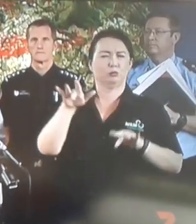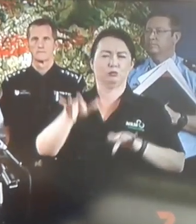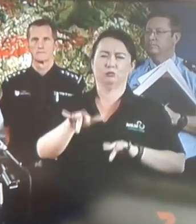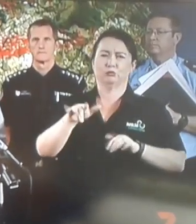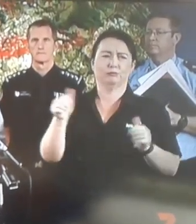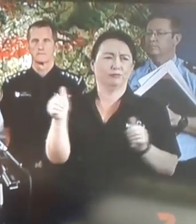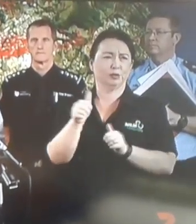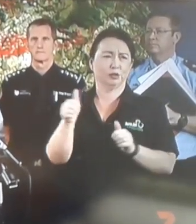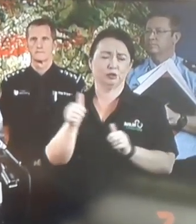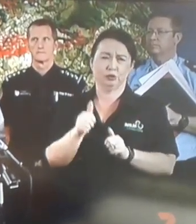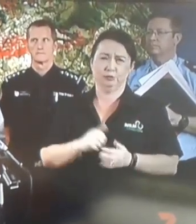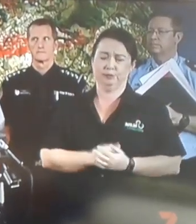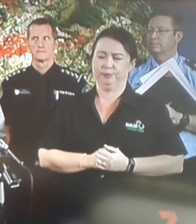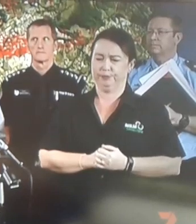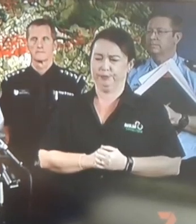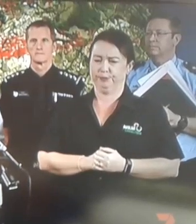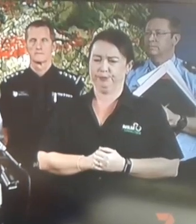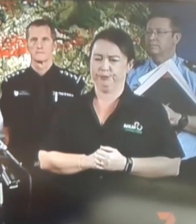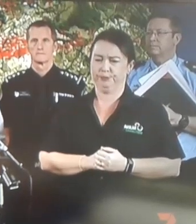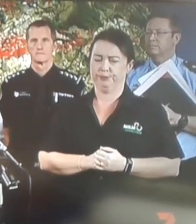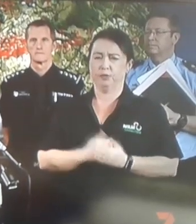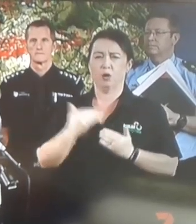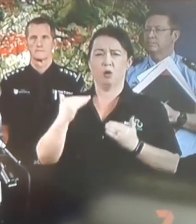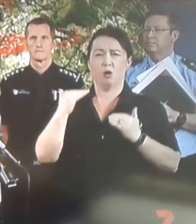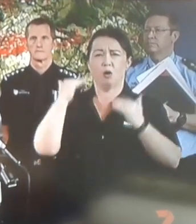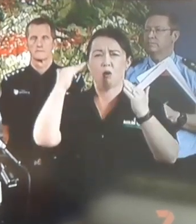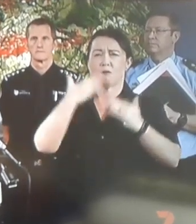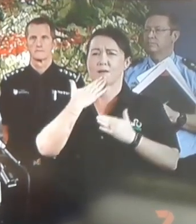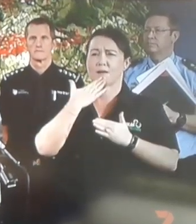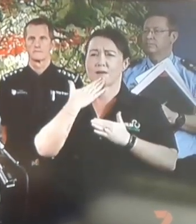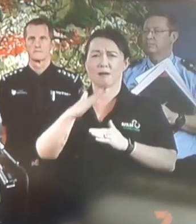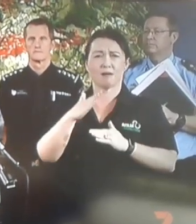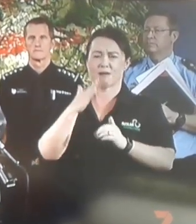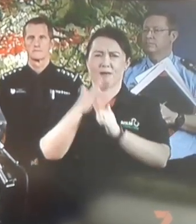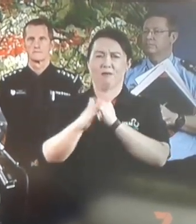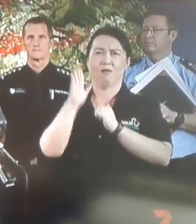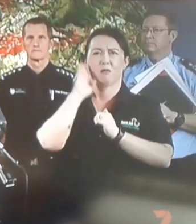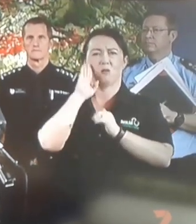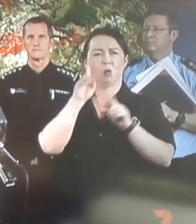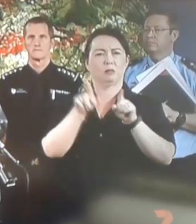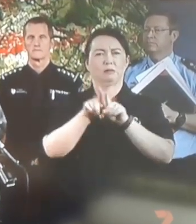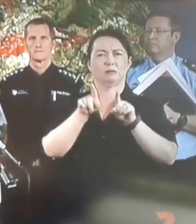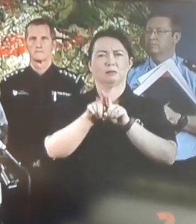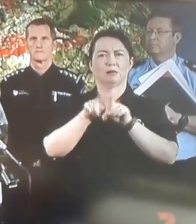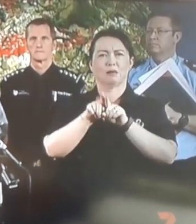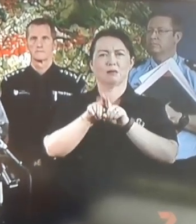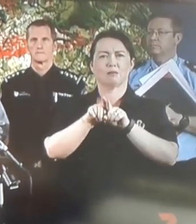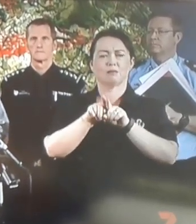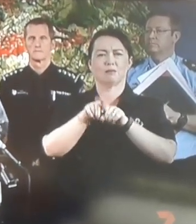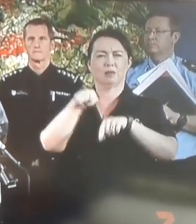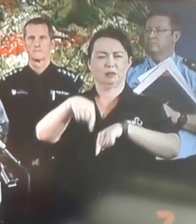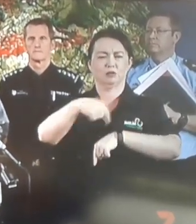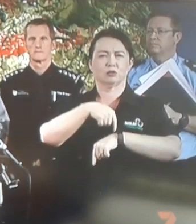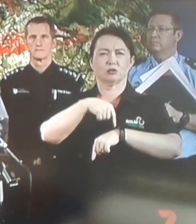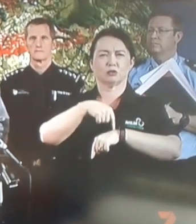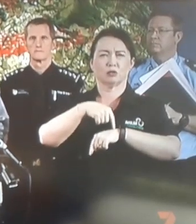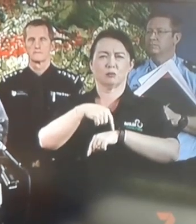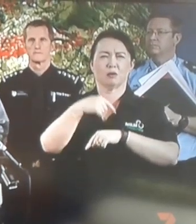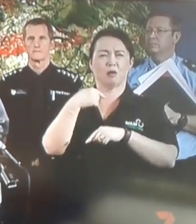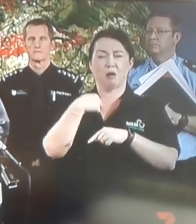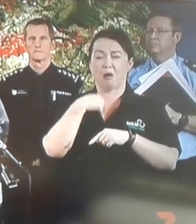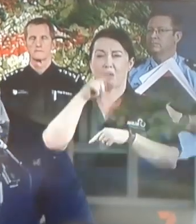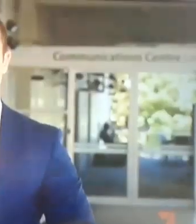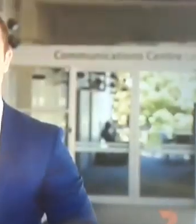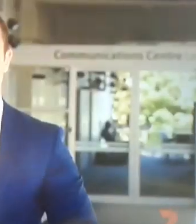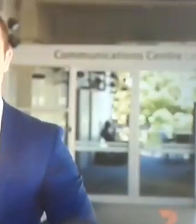means over. The period of high temperatures is still unprecedented. There are too many records for me to